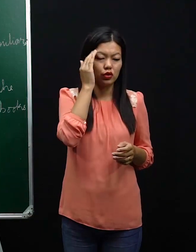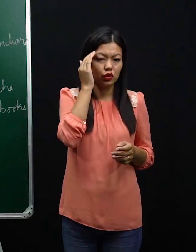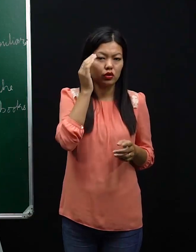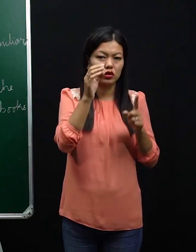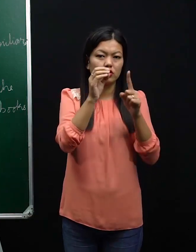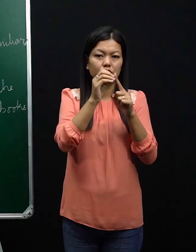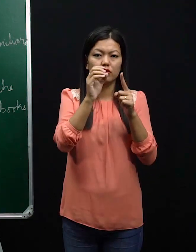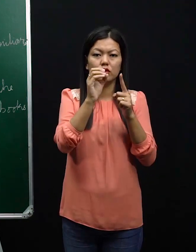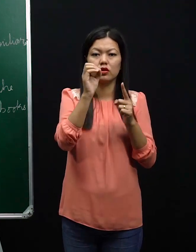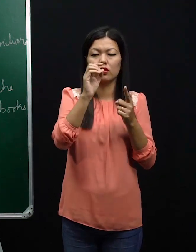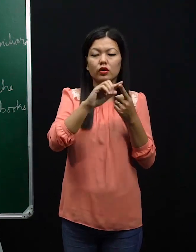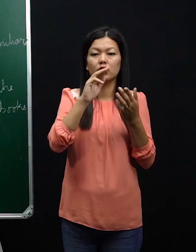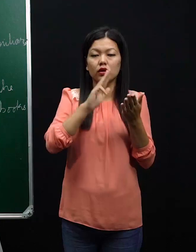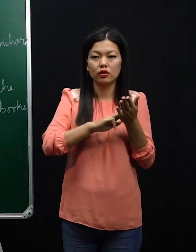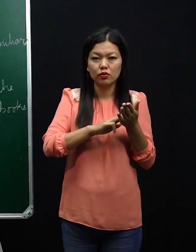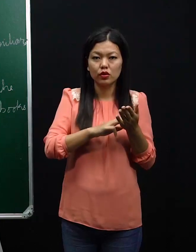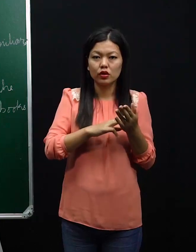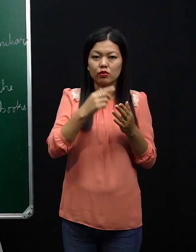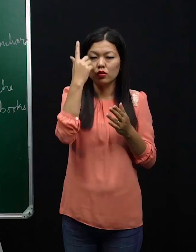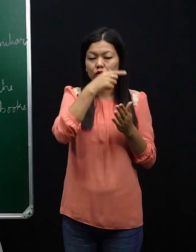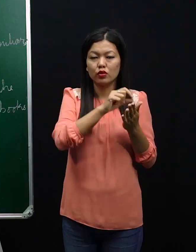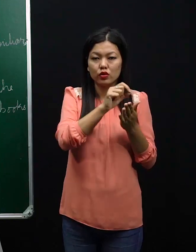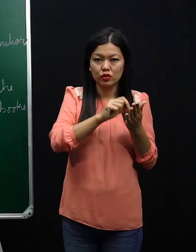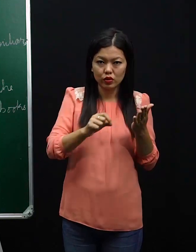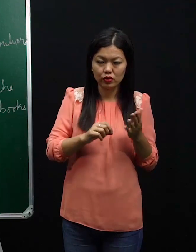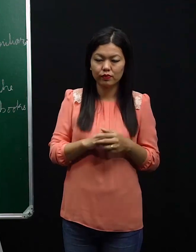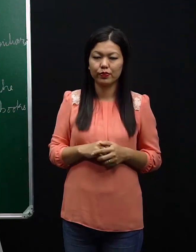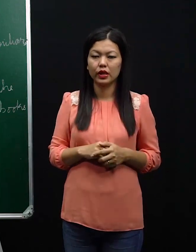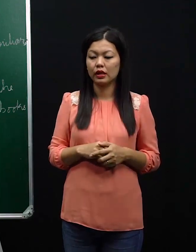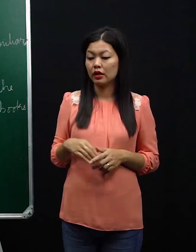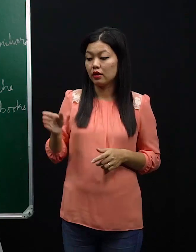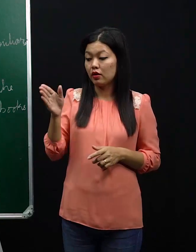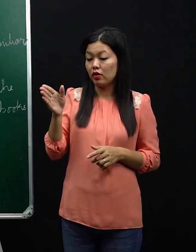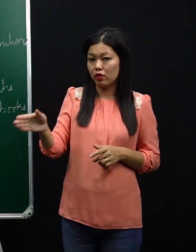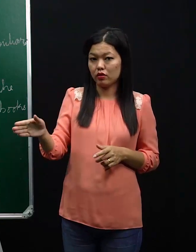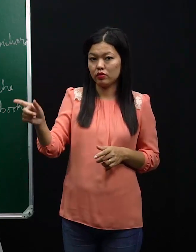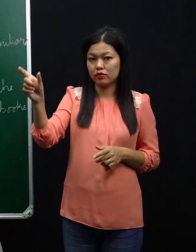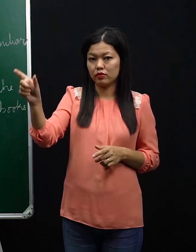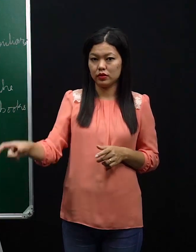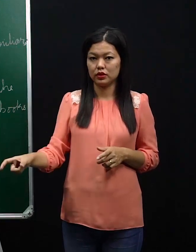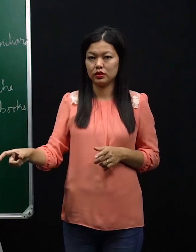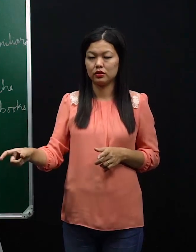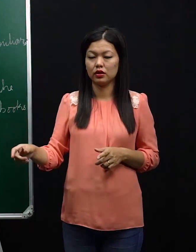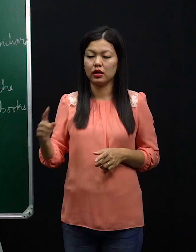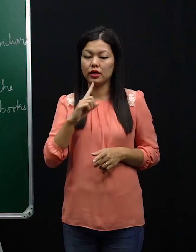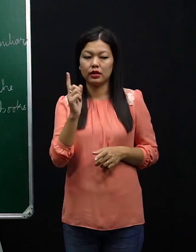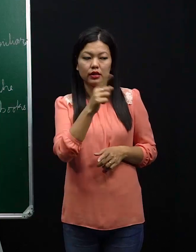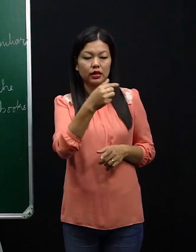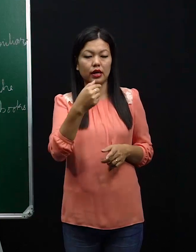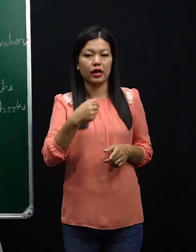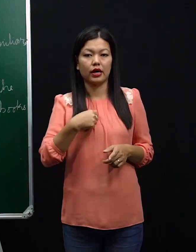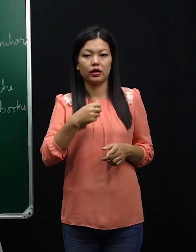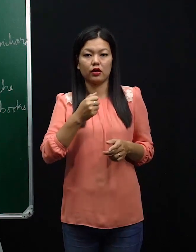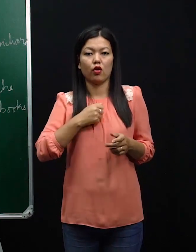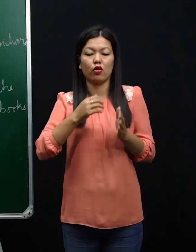he did not know him. And so he said that, "I am the writer of this book. I am the writer of all this